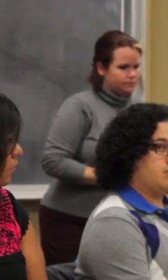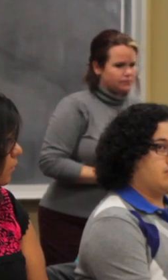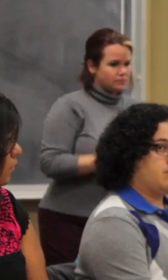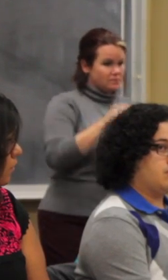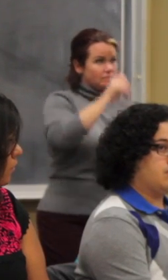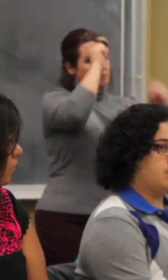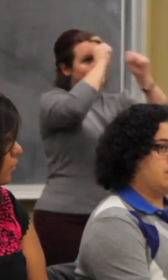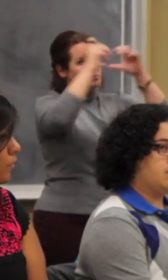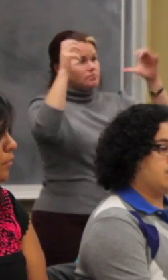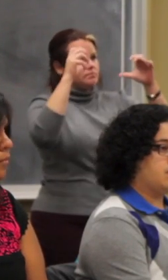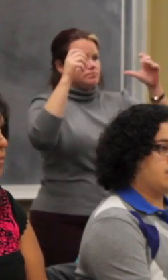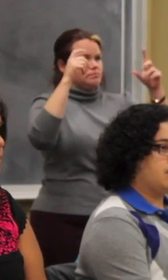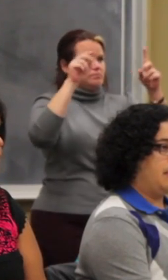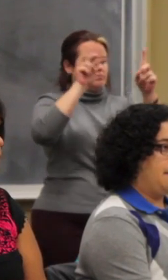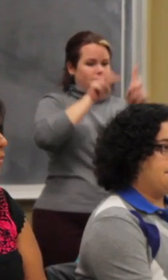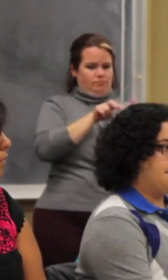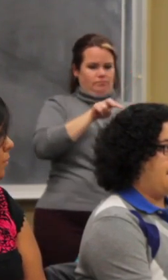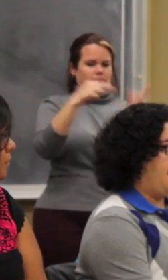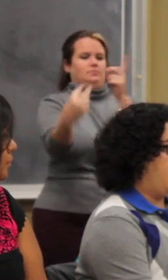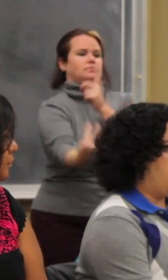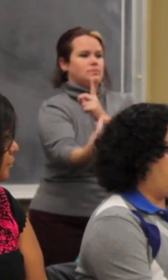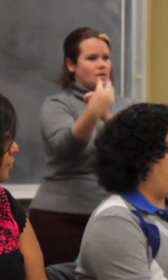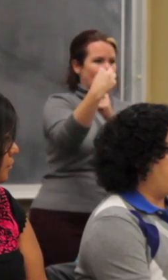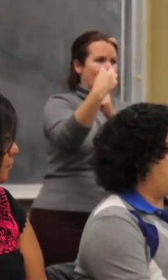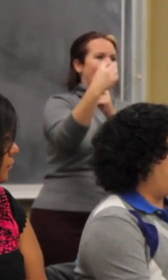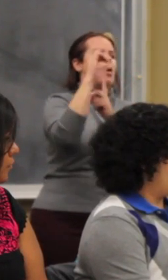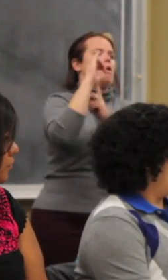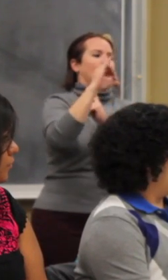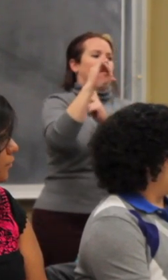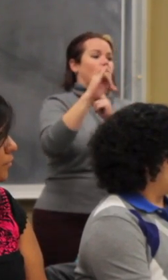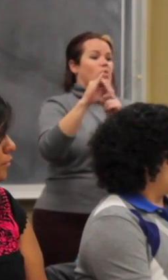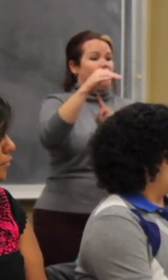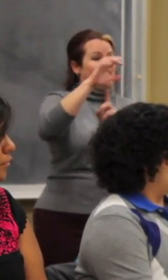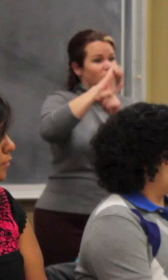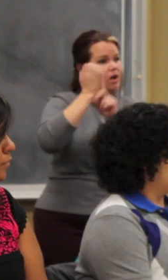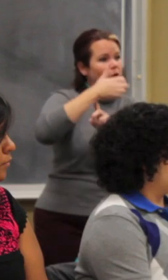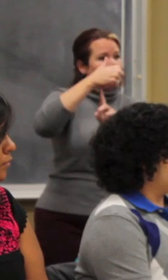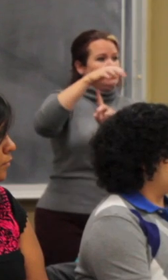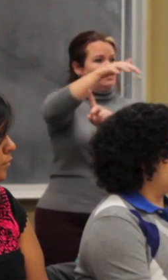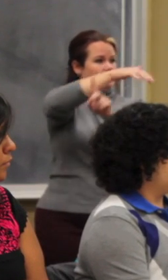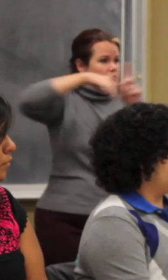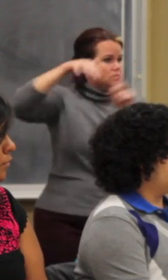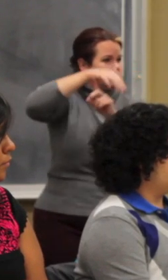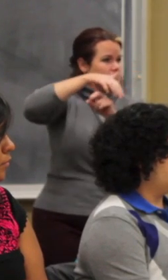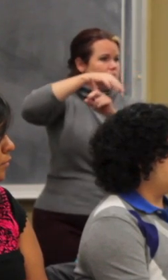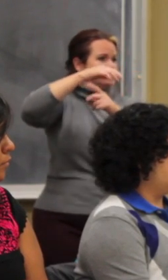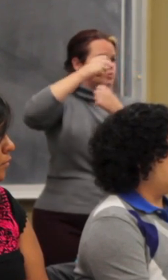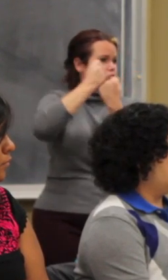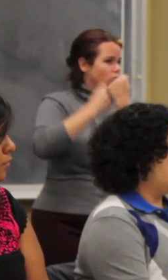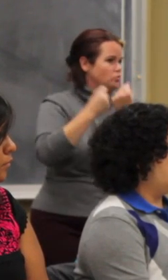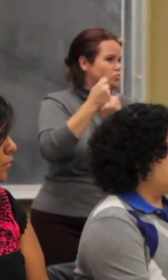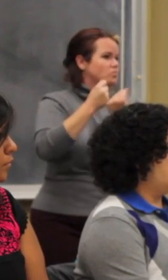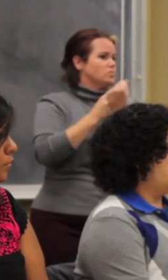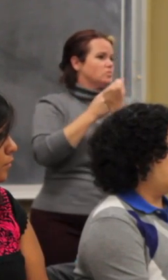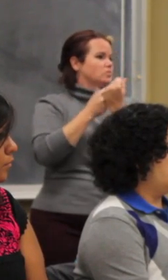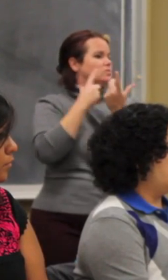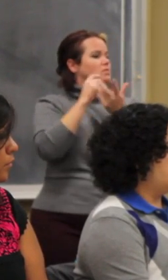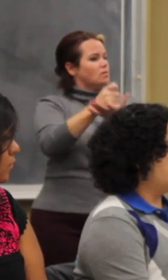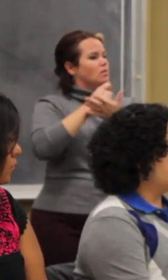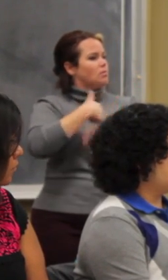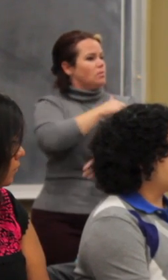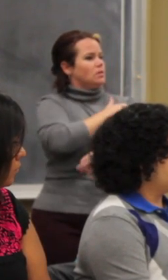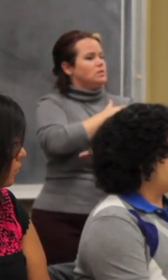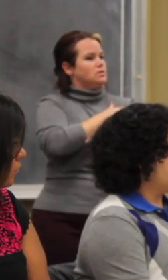idea of turning the lens around and really thinking about the environment, social structure, it can be a very helpful way to kind of get beyond that